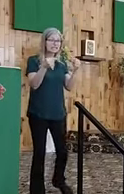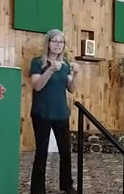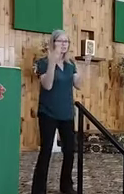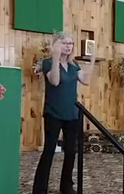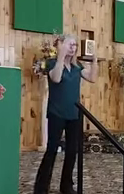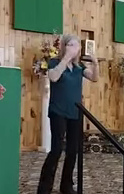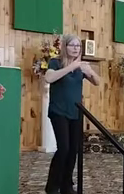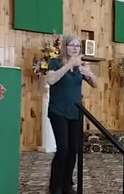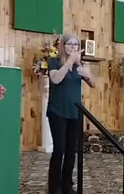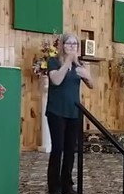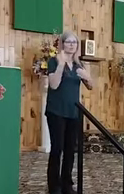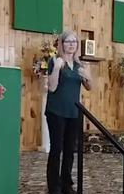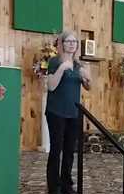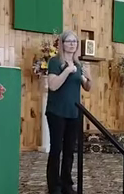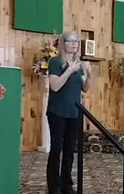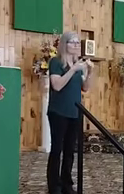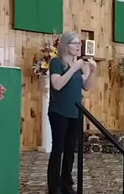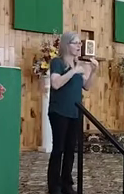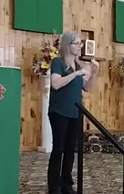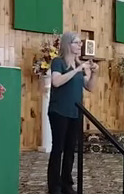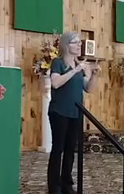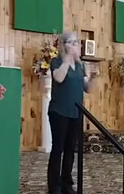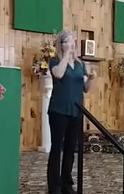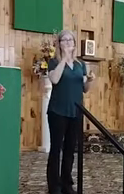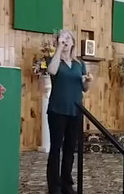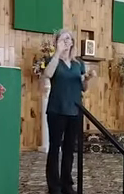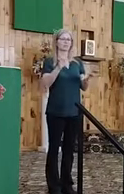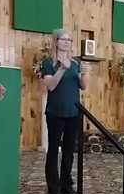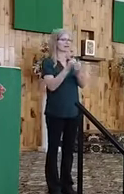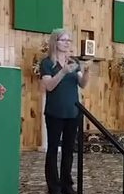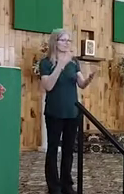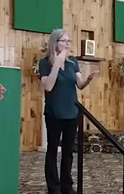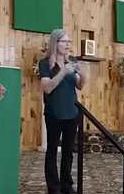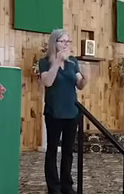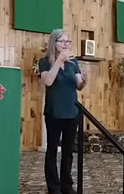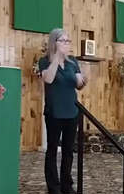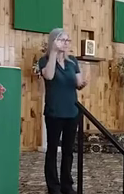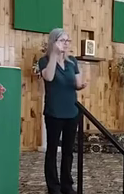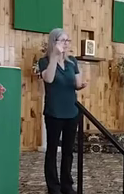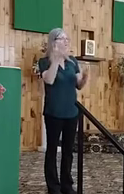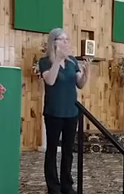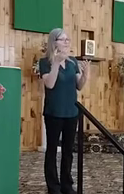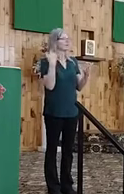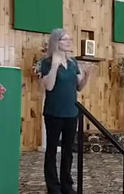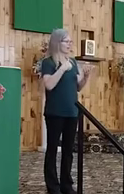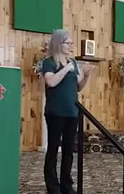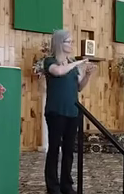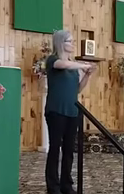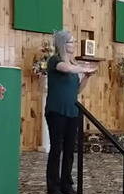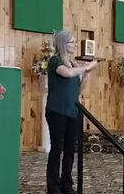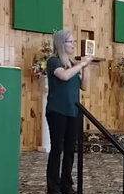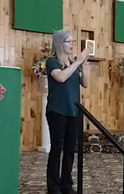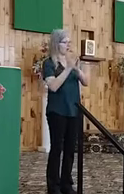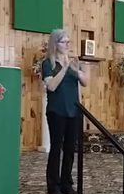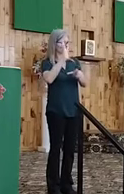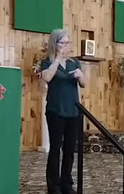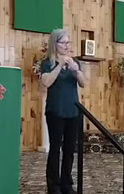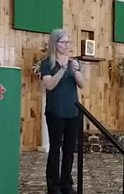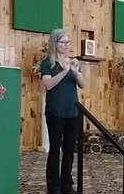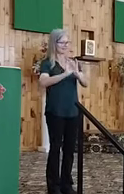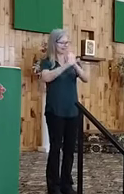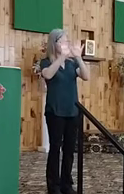less. But the God who does all things well wants us to be reinstated into the light of truth and into the light